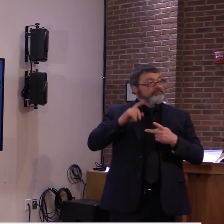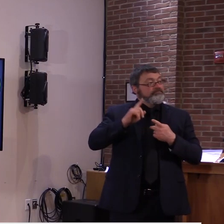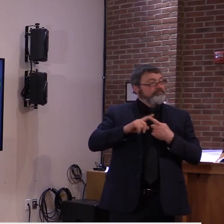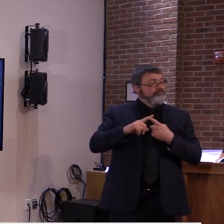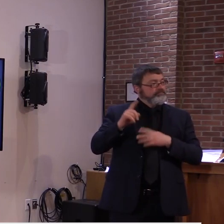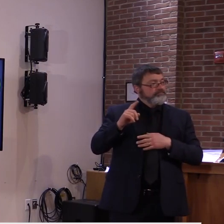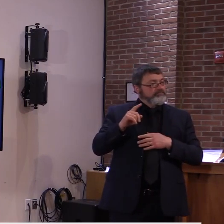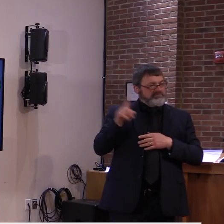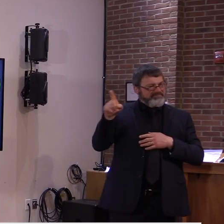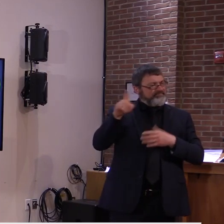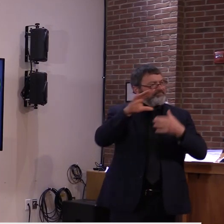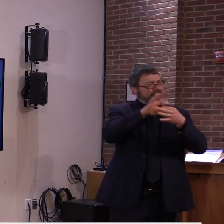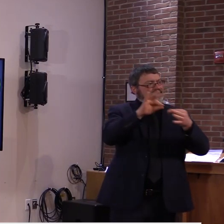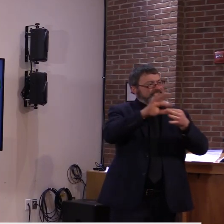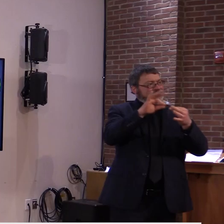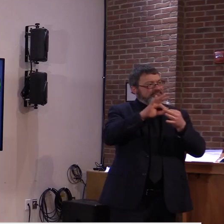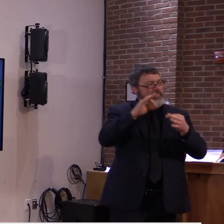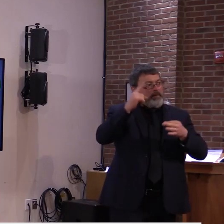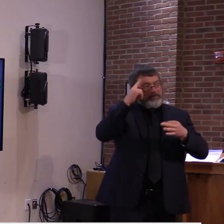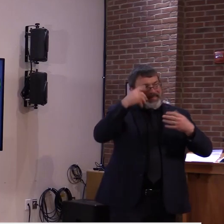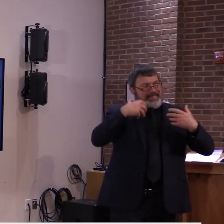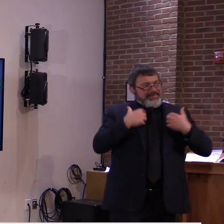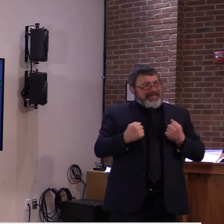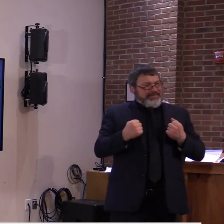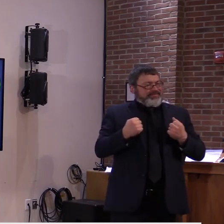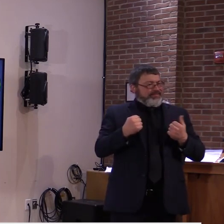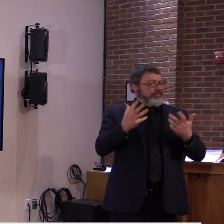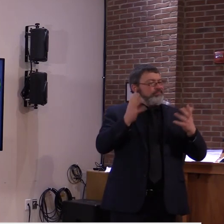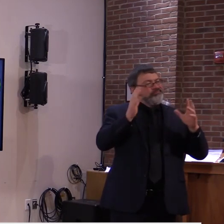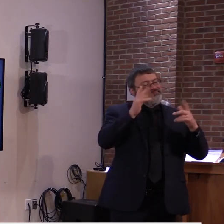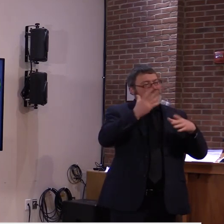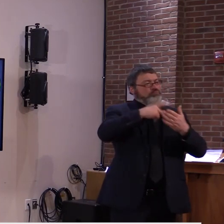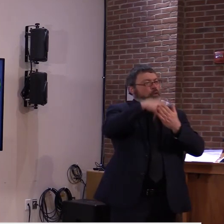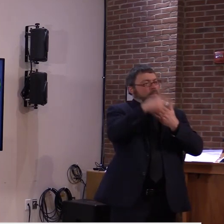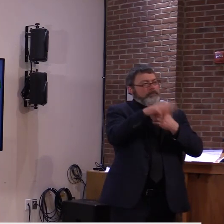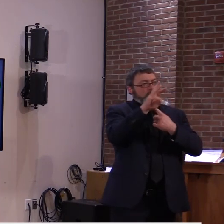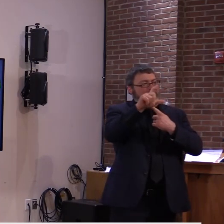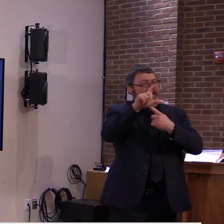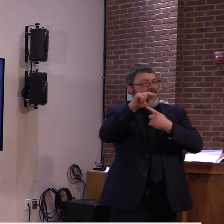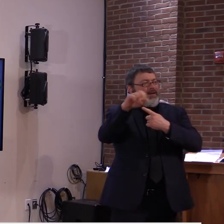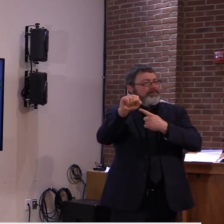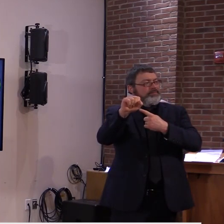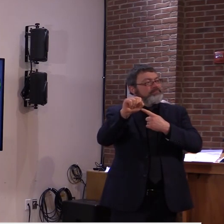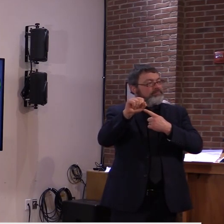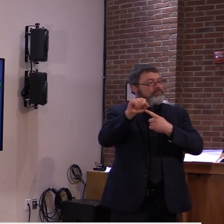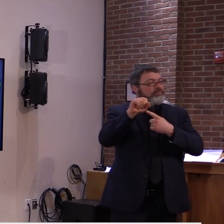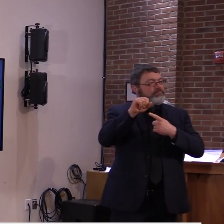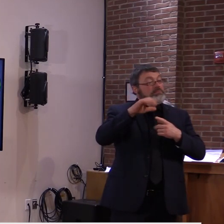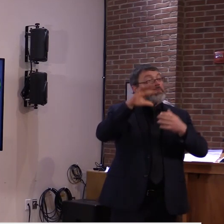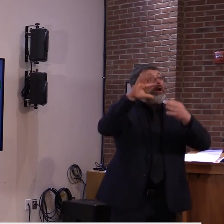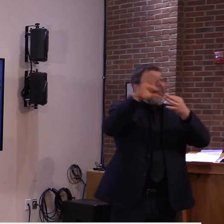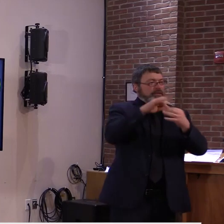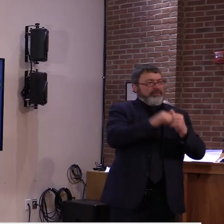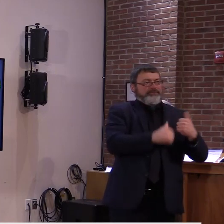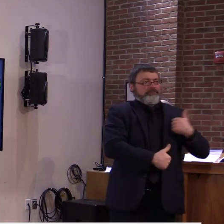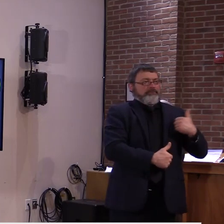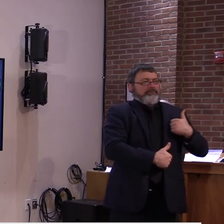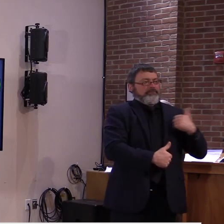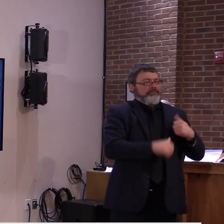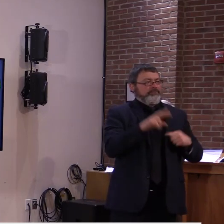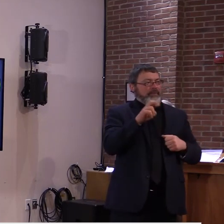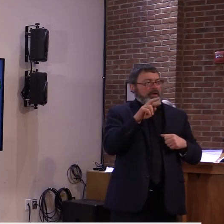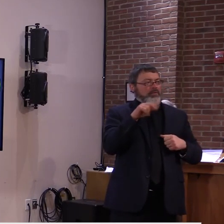Good afternoon, Governor. I think I have a question for you and one question for Dr. Levine. Starting with you, Governor. In